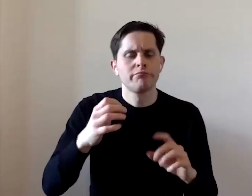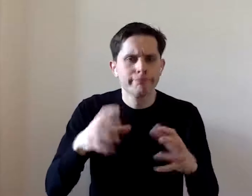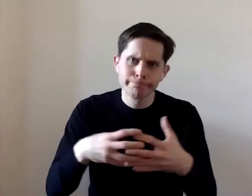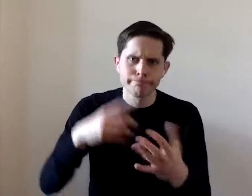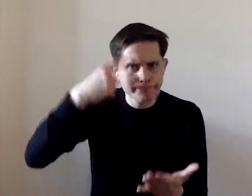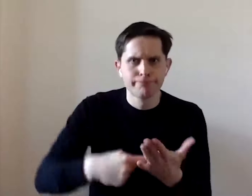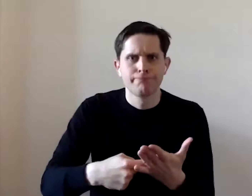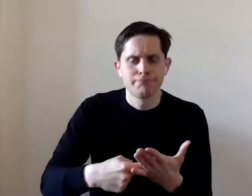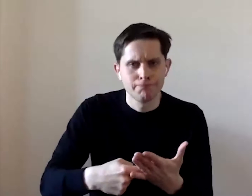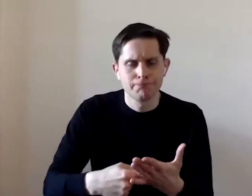would be quite nice.